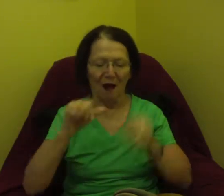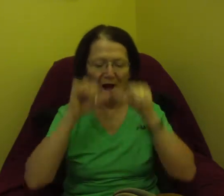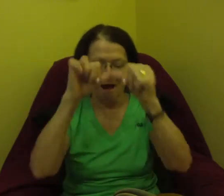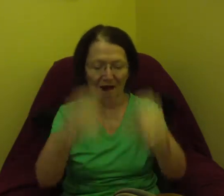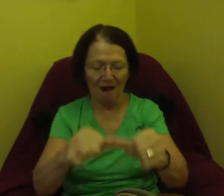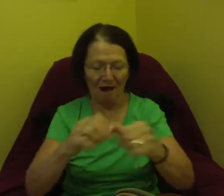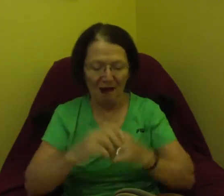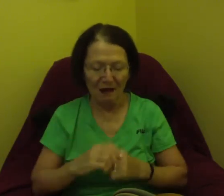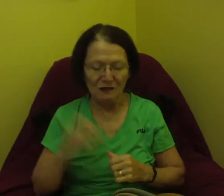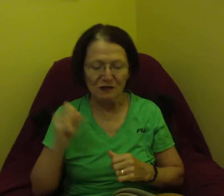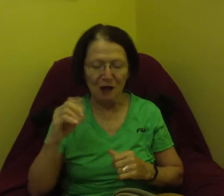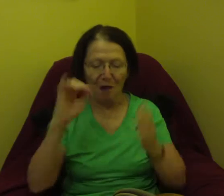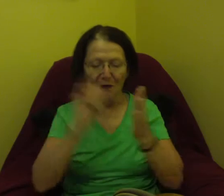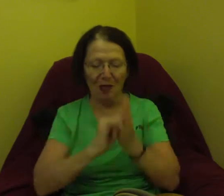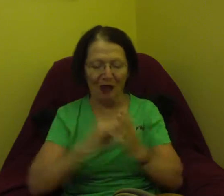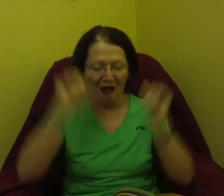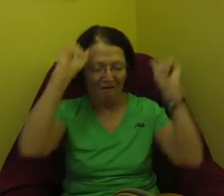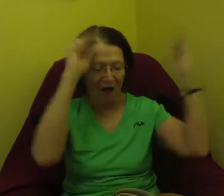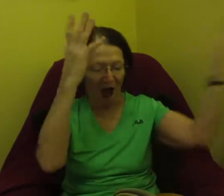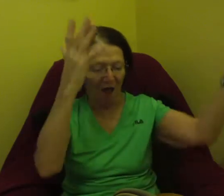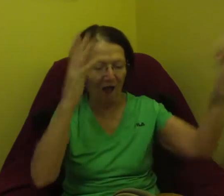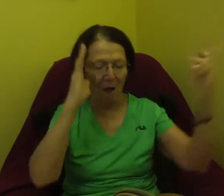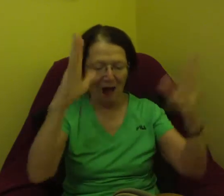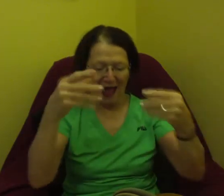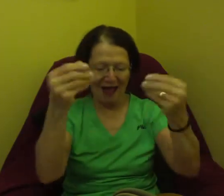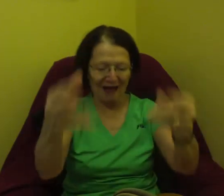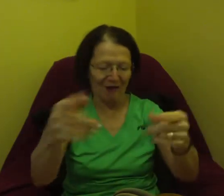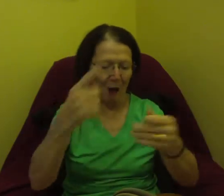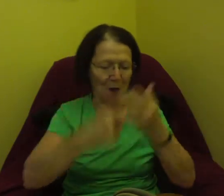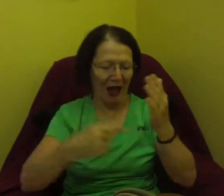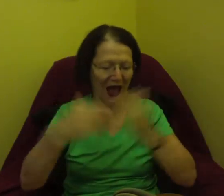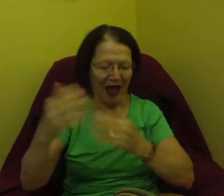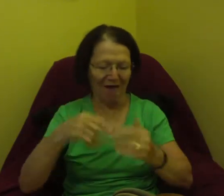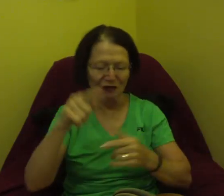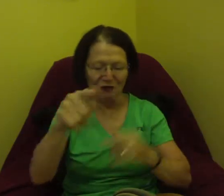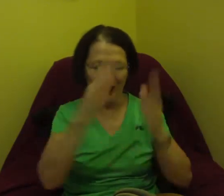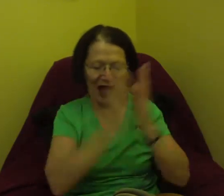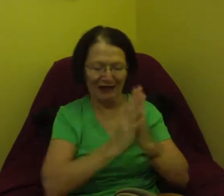home, that's my father, and my aunt, that's